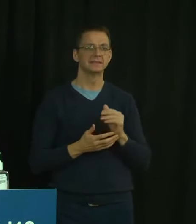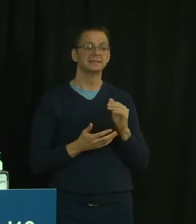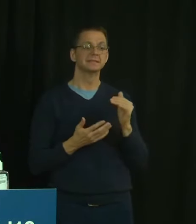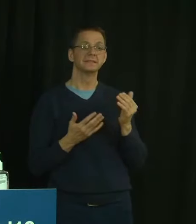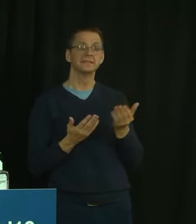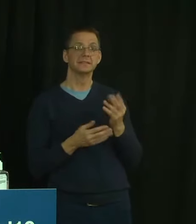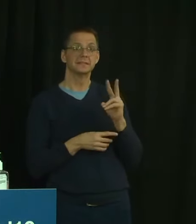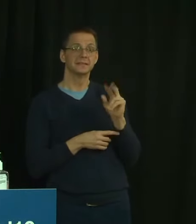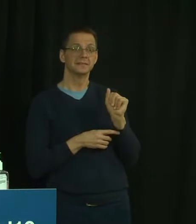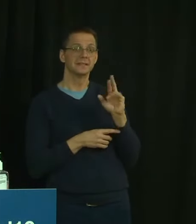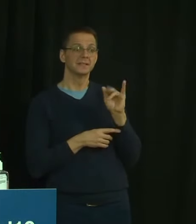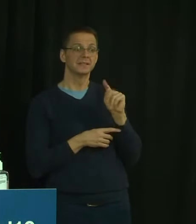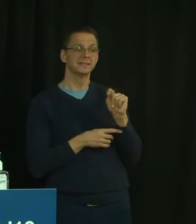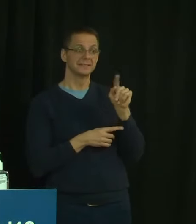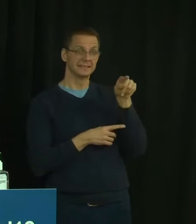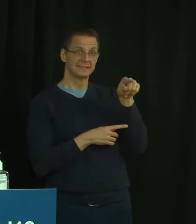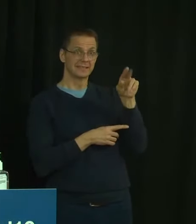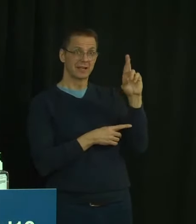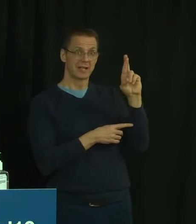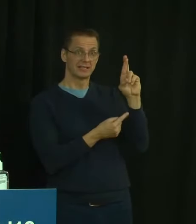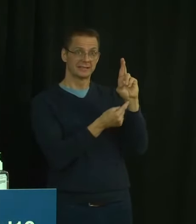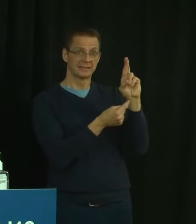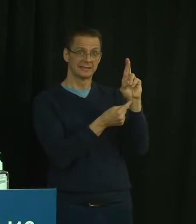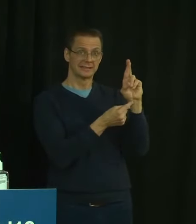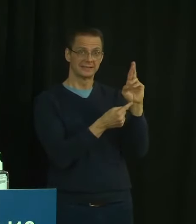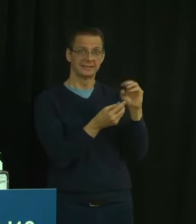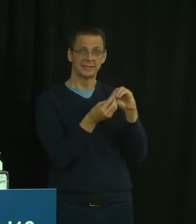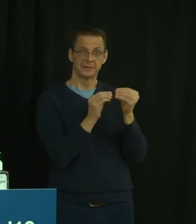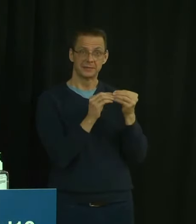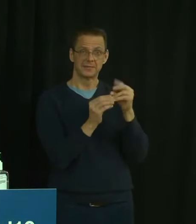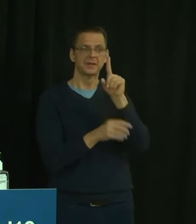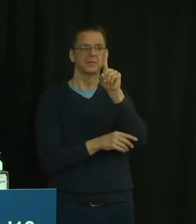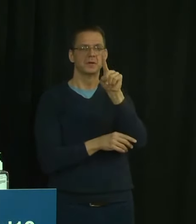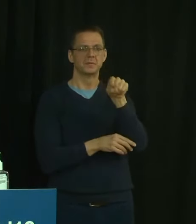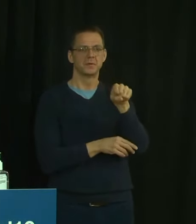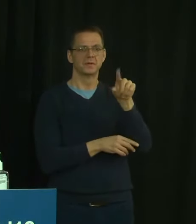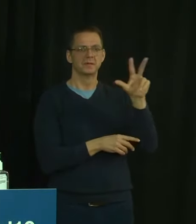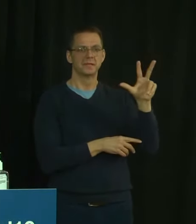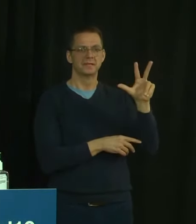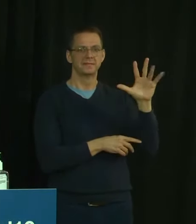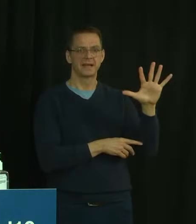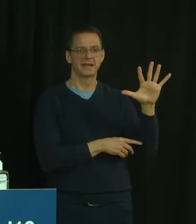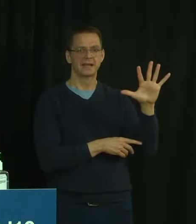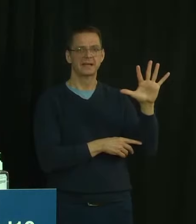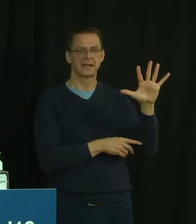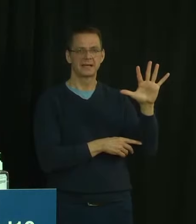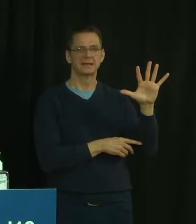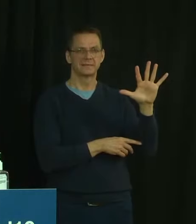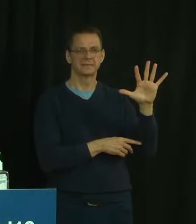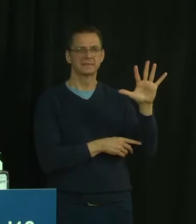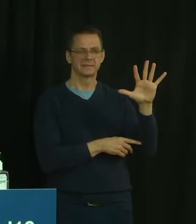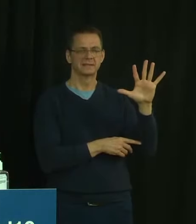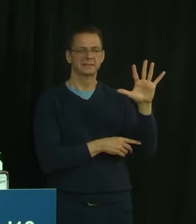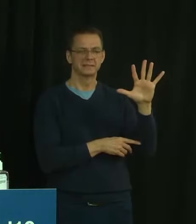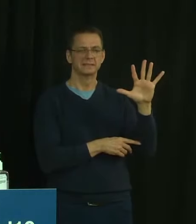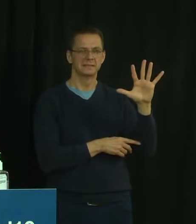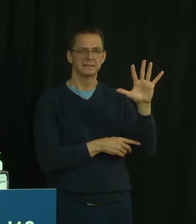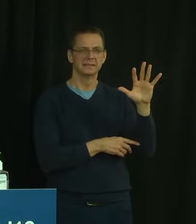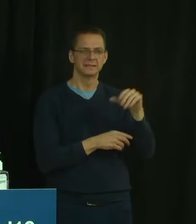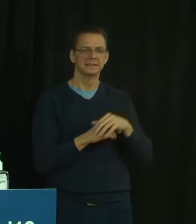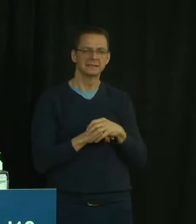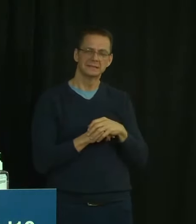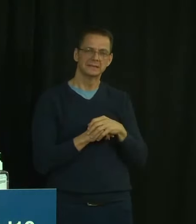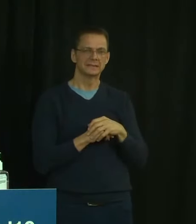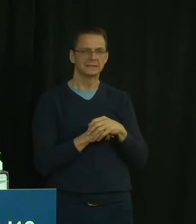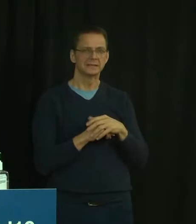that differential. And so it just goes back to the point that we've been discussing before, which is that all of us, if